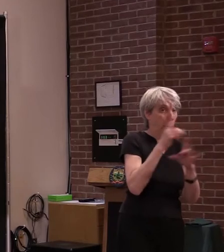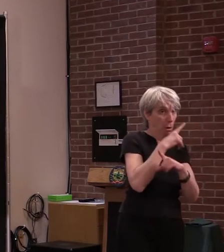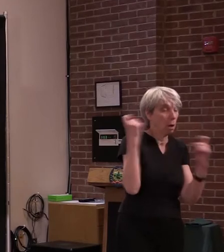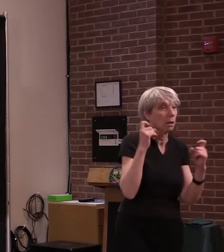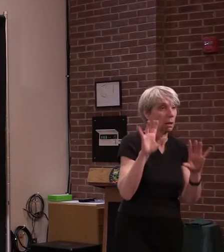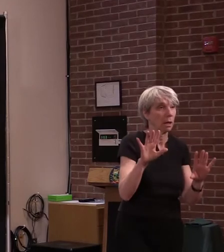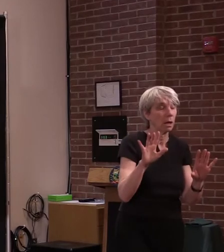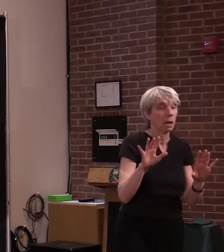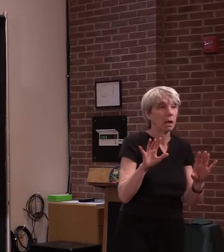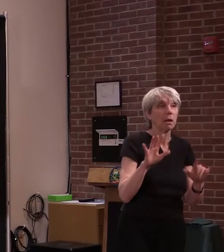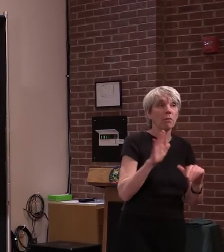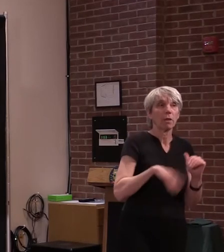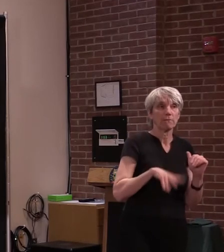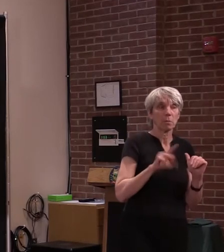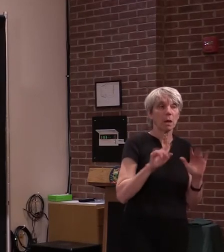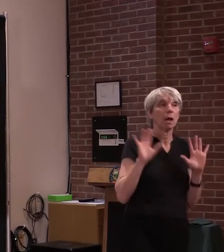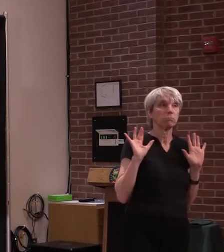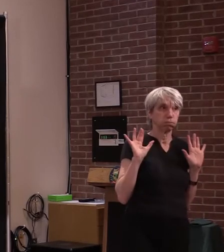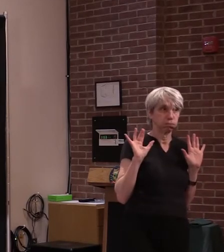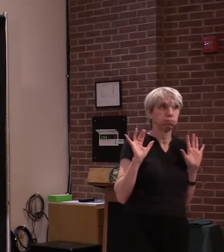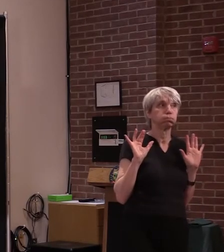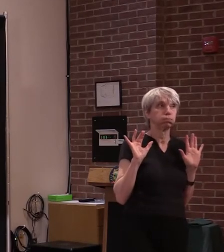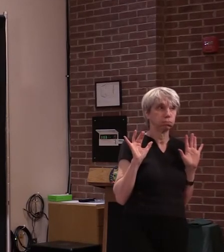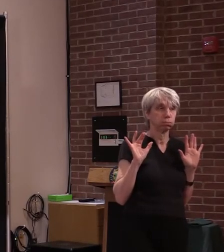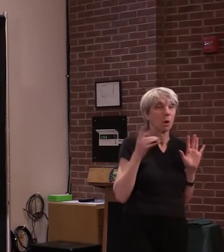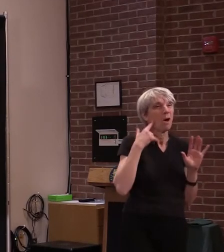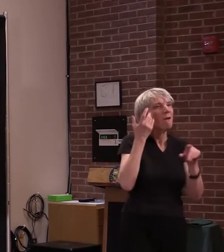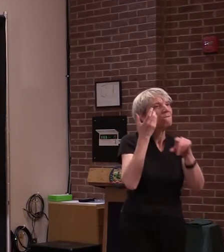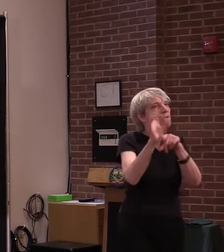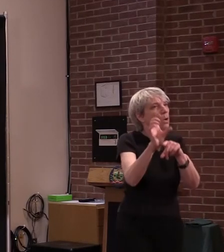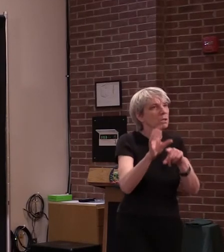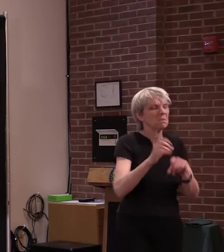and being so polarizing in some respects,